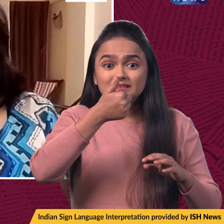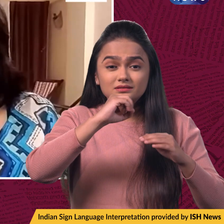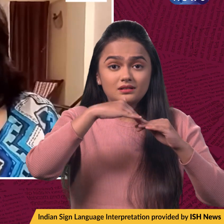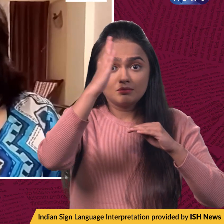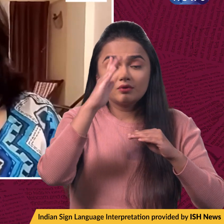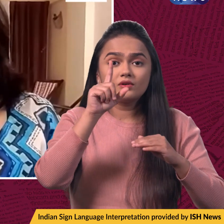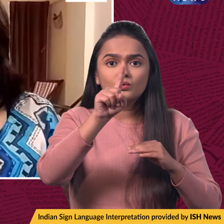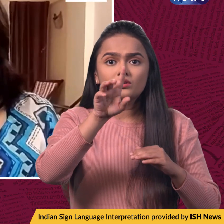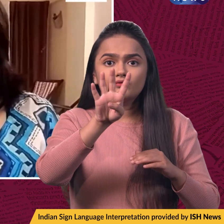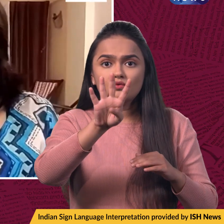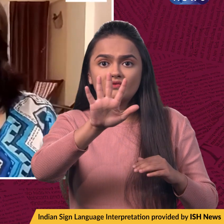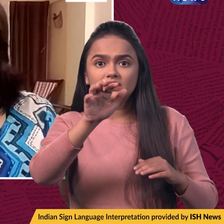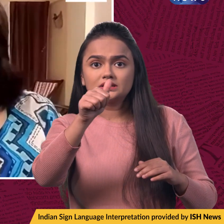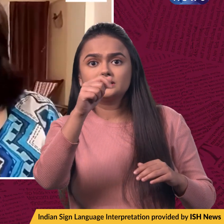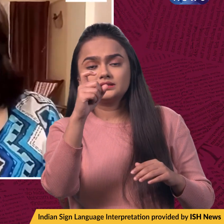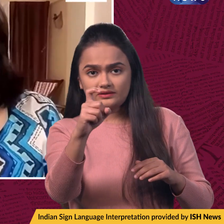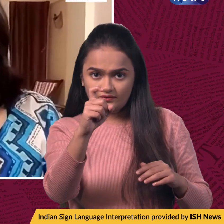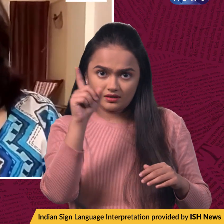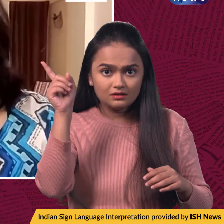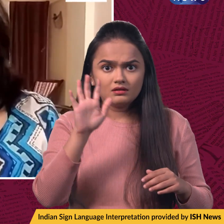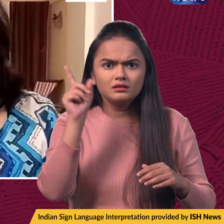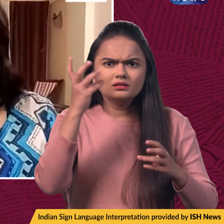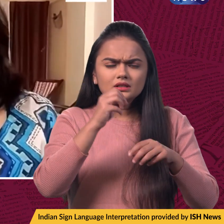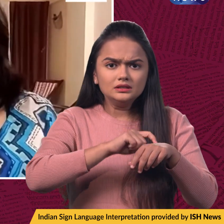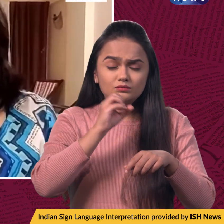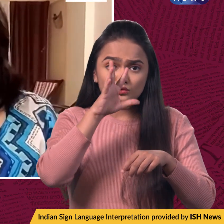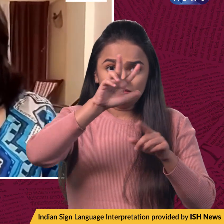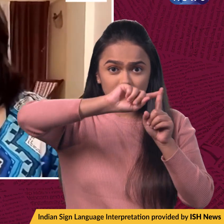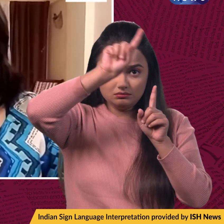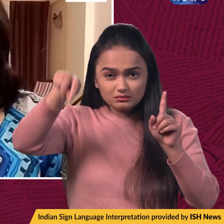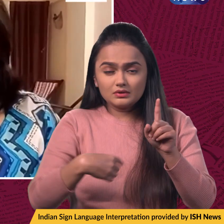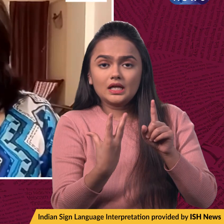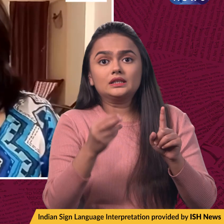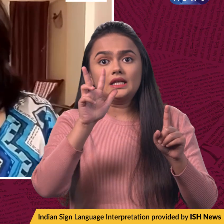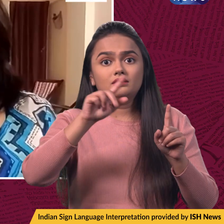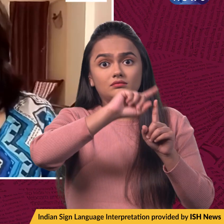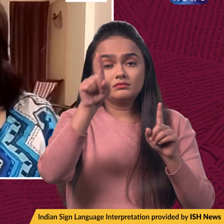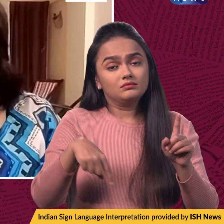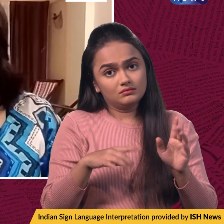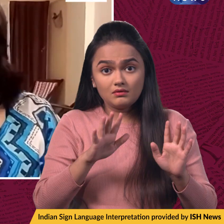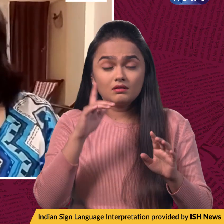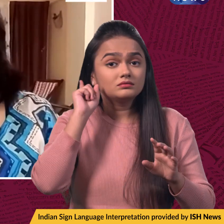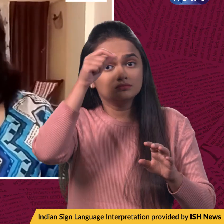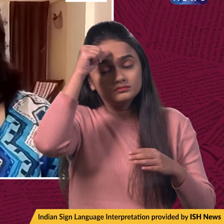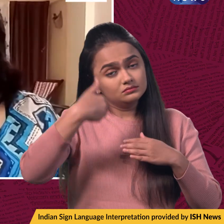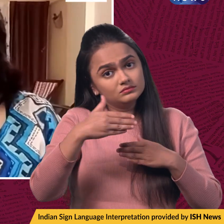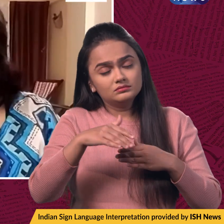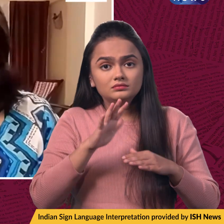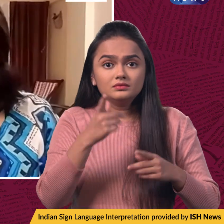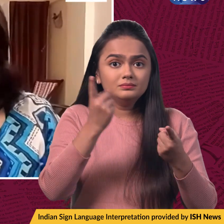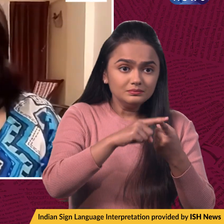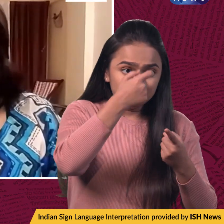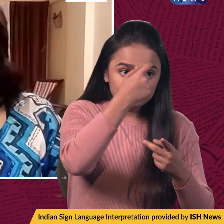Elder Line 14567, and it will operate from 8 a.m. to 8 p.m. throughout the week. It will also